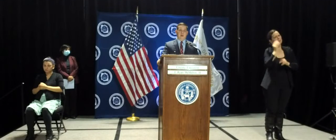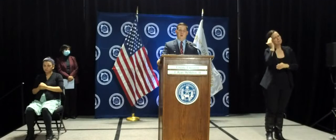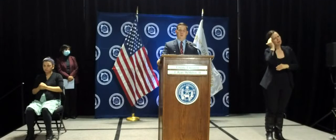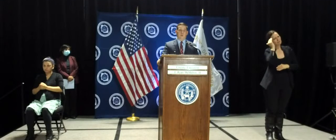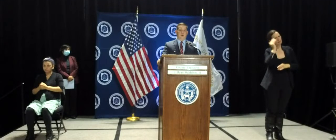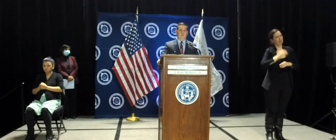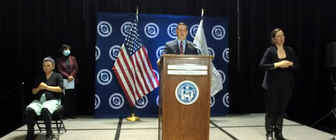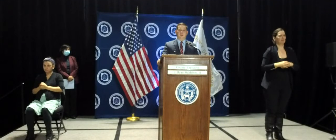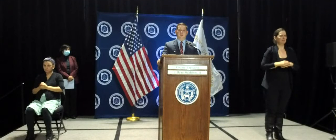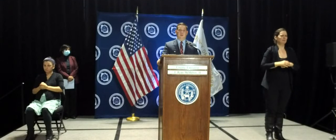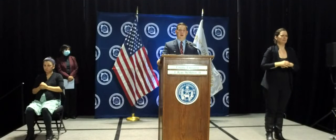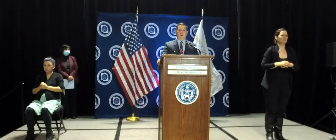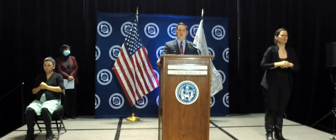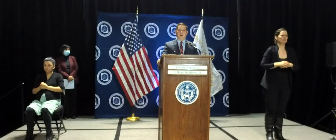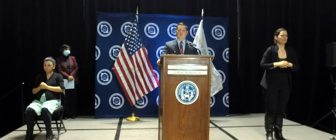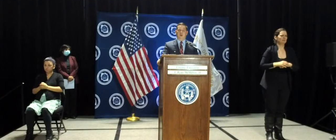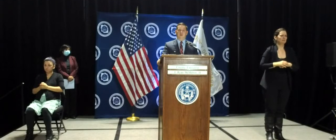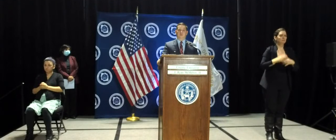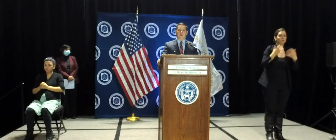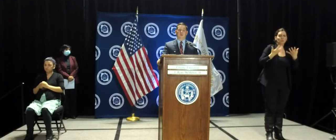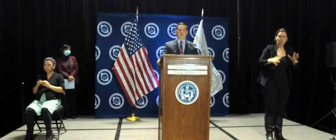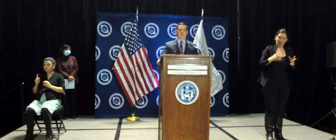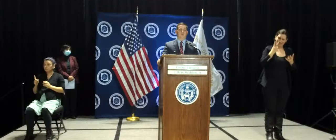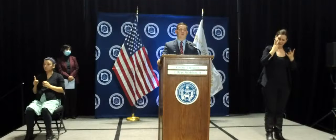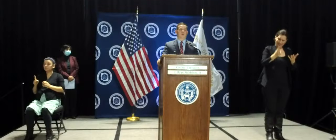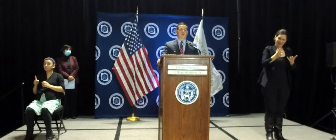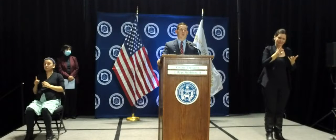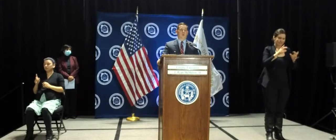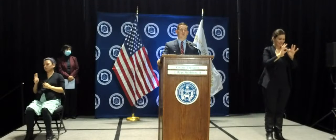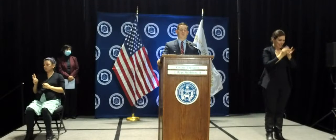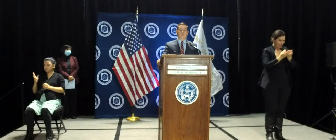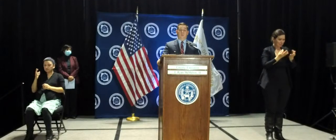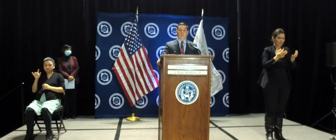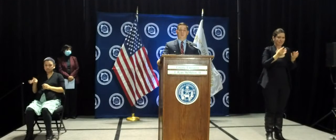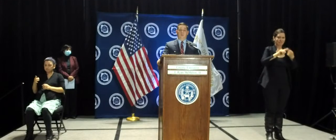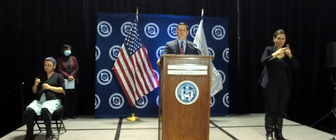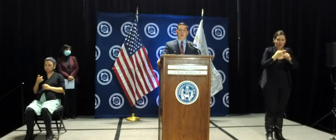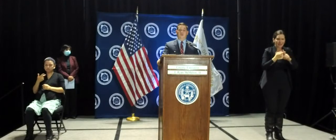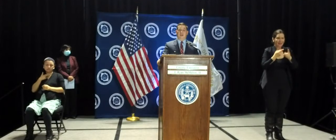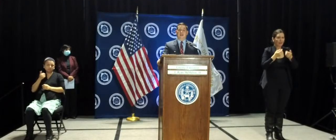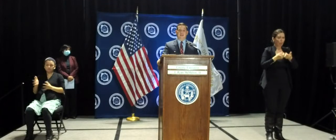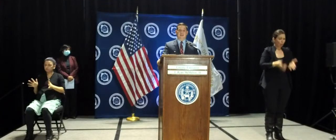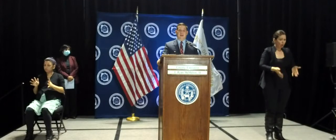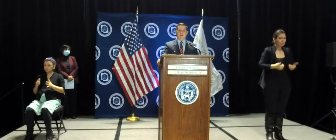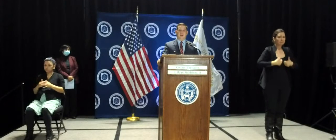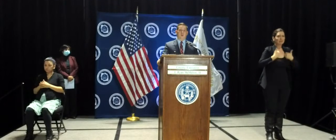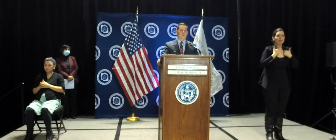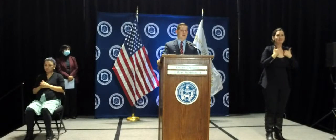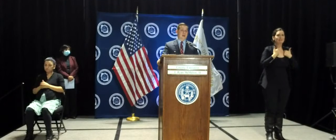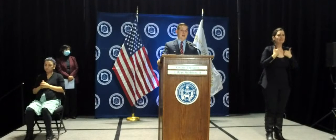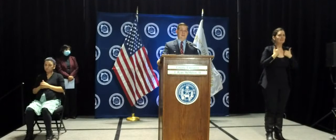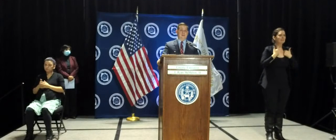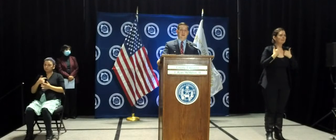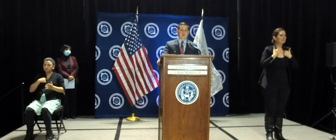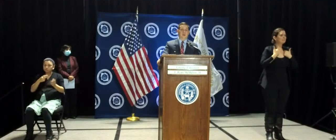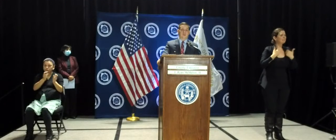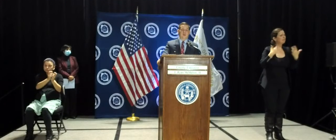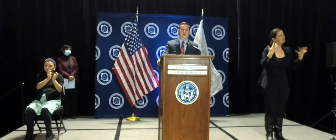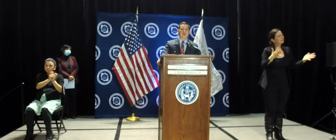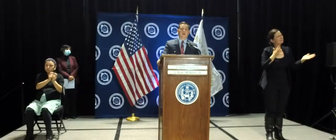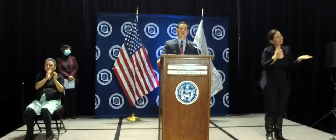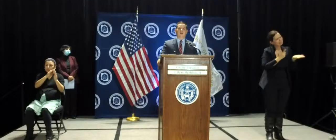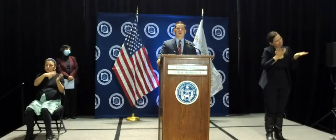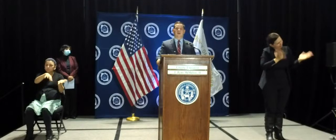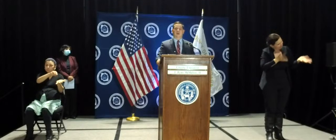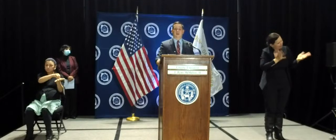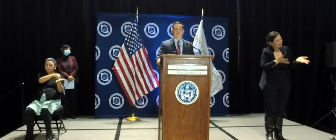this is not where you want to be. I've talked to family members whose parents got this on a weekend, on a Saturday or a